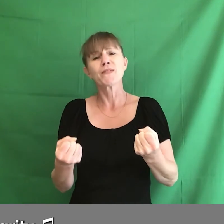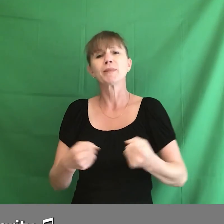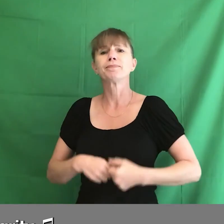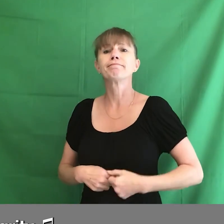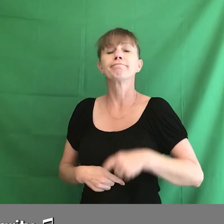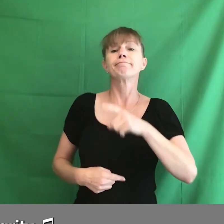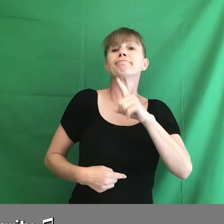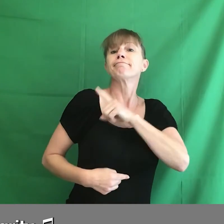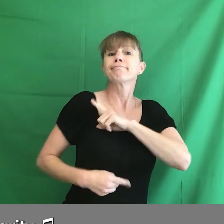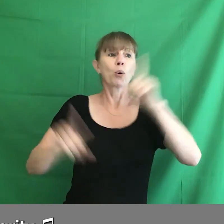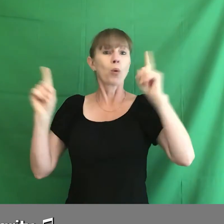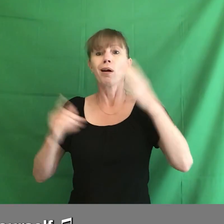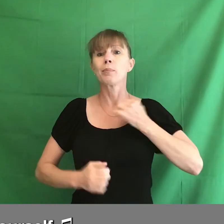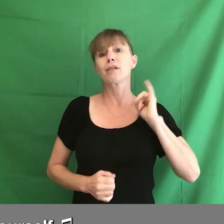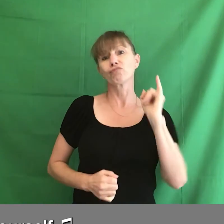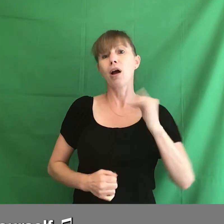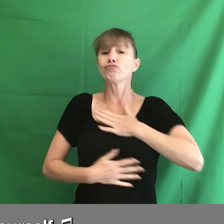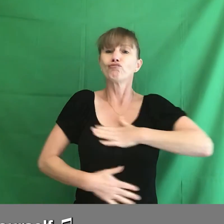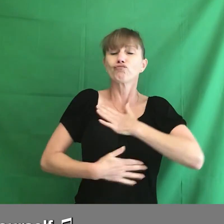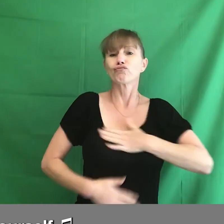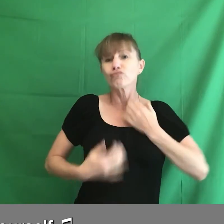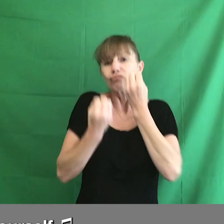integrity. 'Cause what could be wrong with